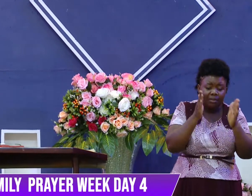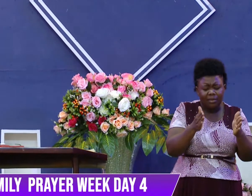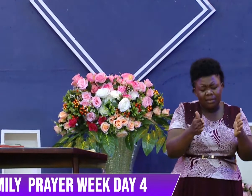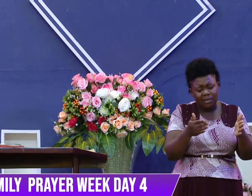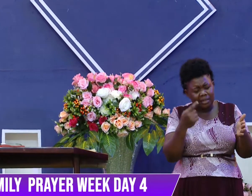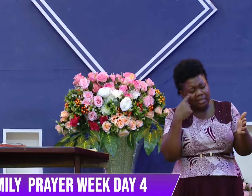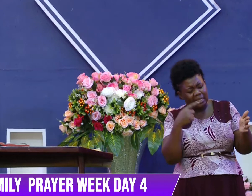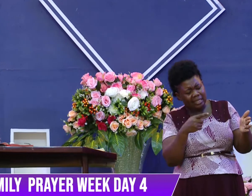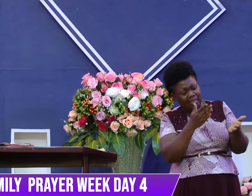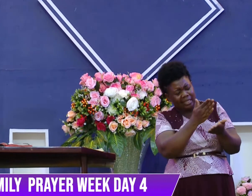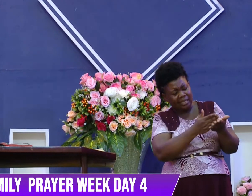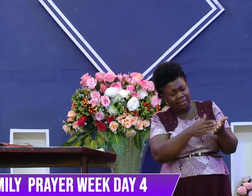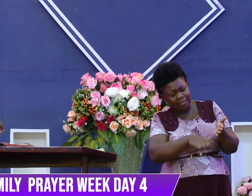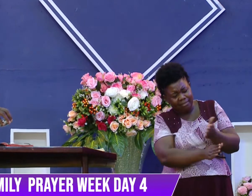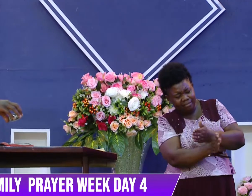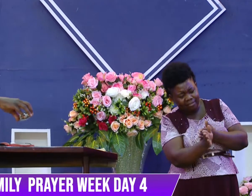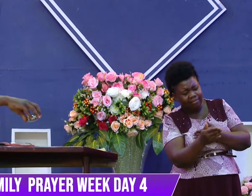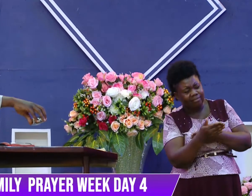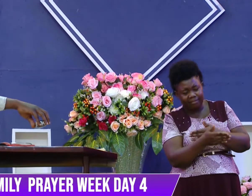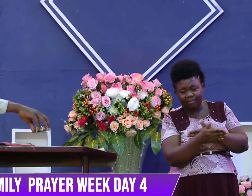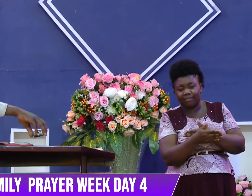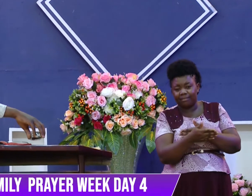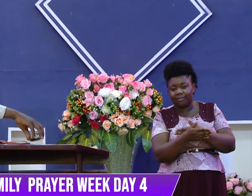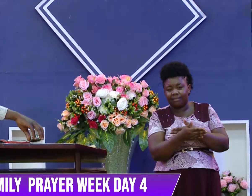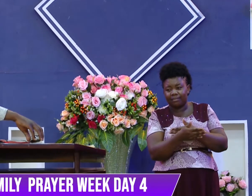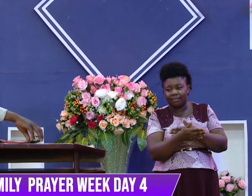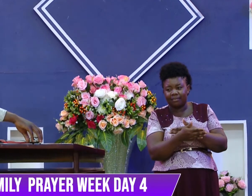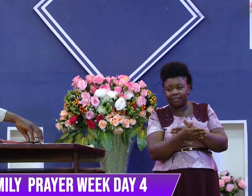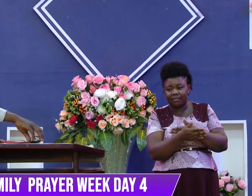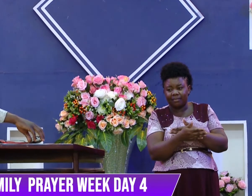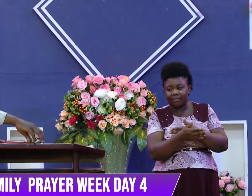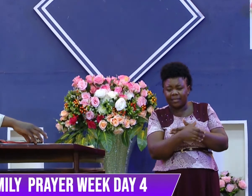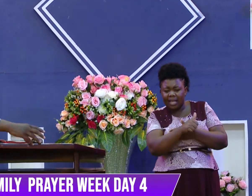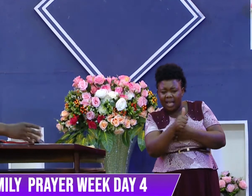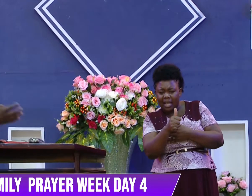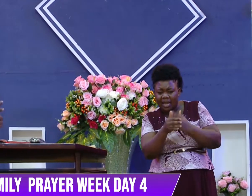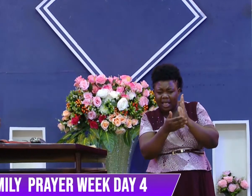And if the builder has made the building go